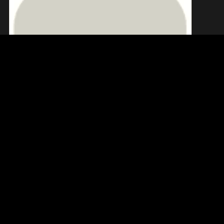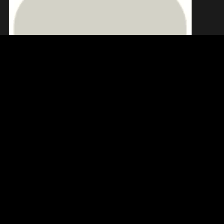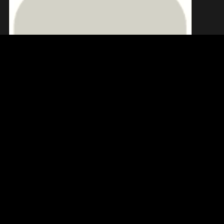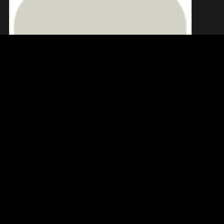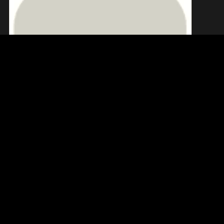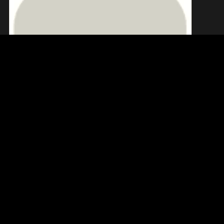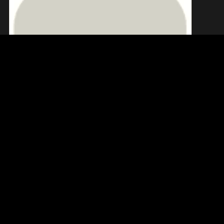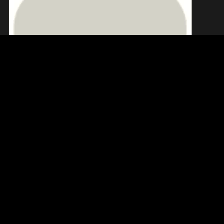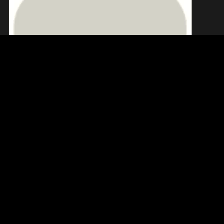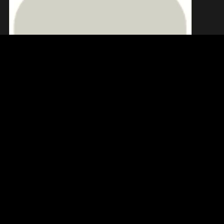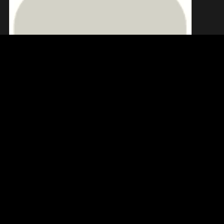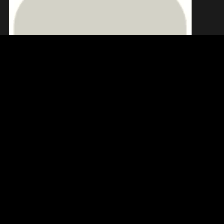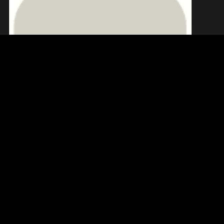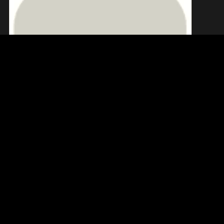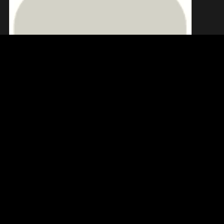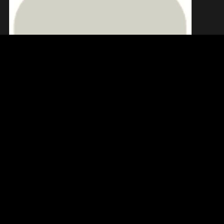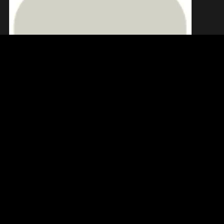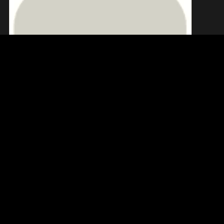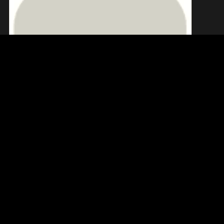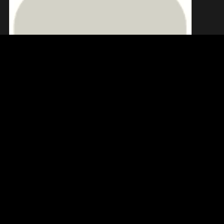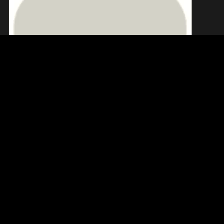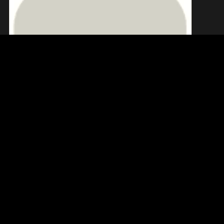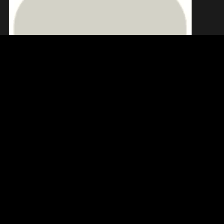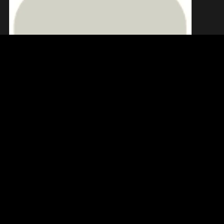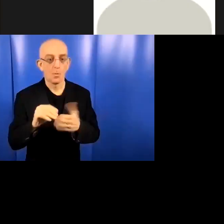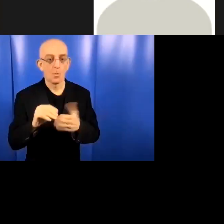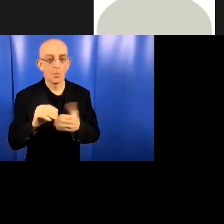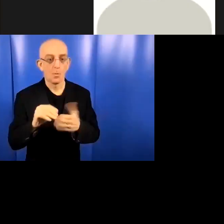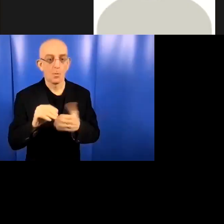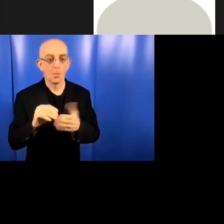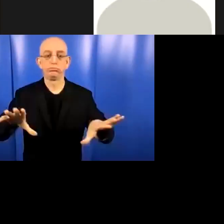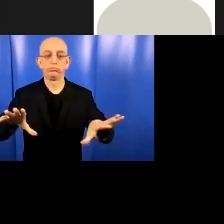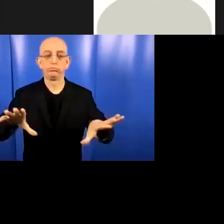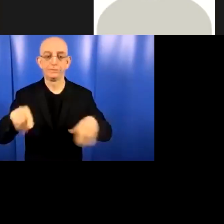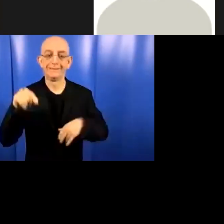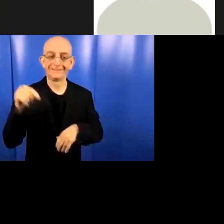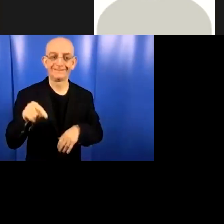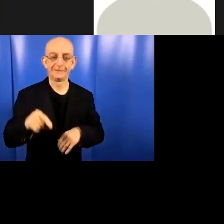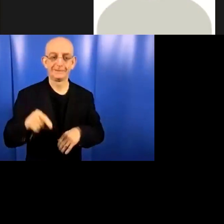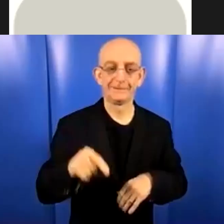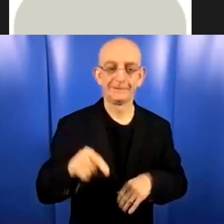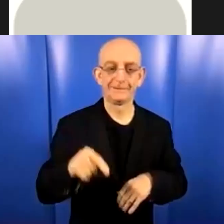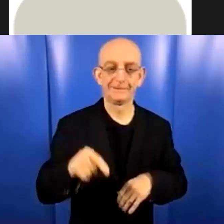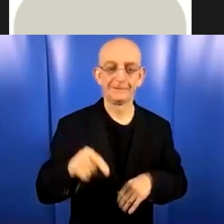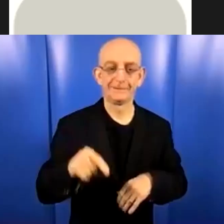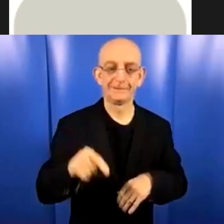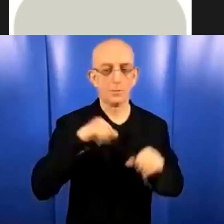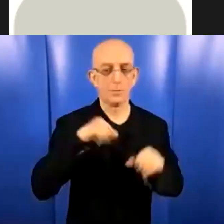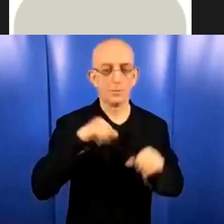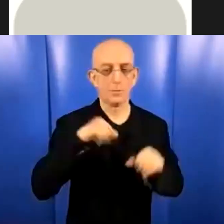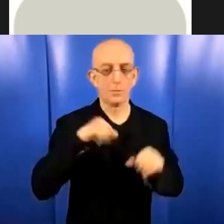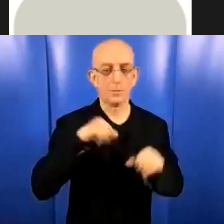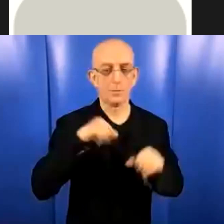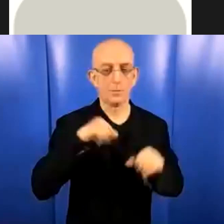there's a great deal of learning around the 6 Ps, but also I thought very interesting, possibly not